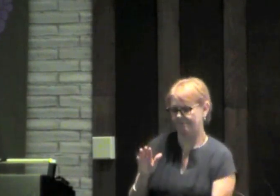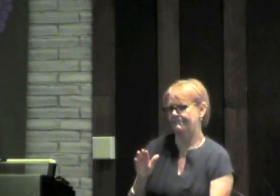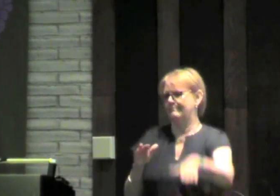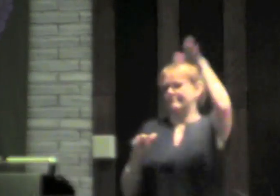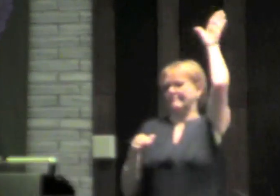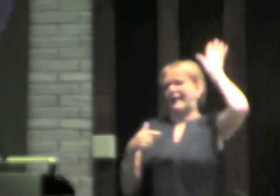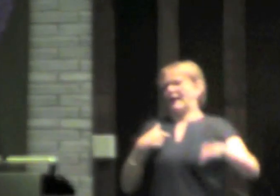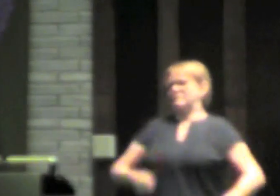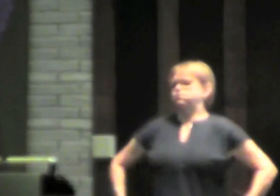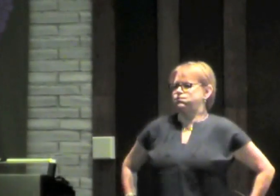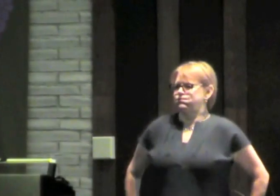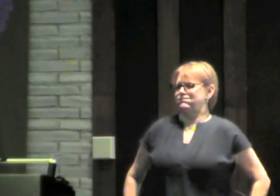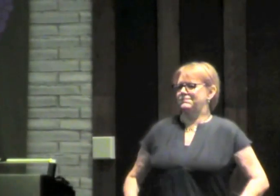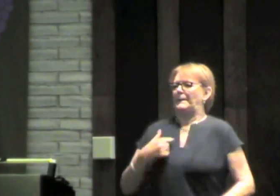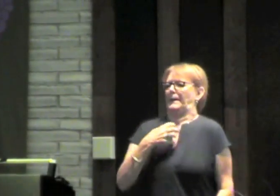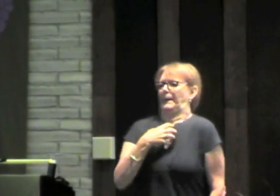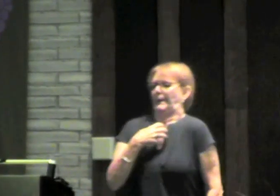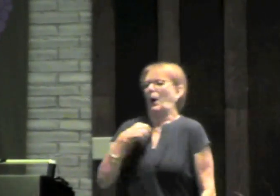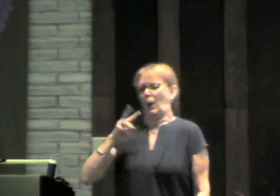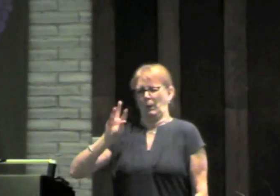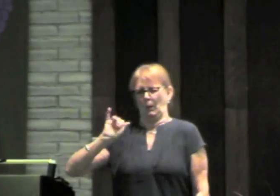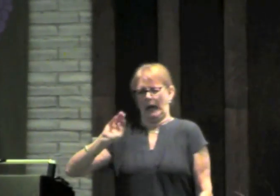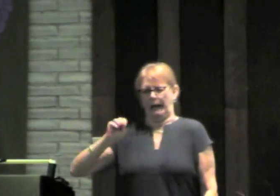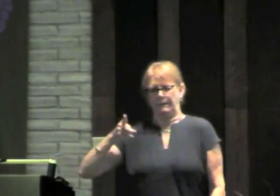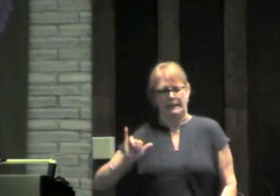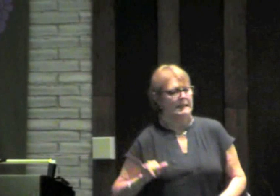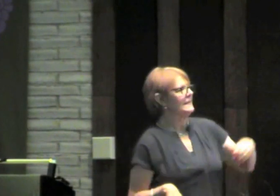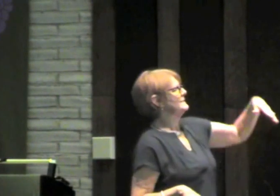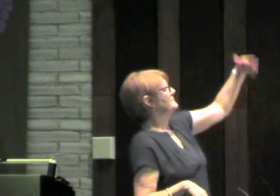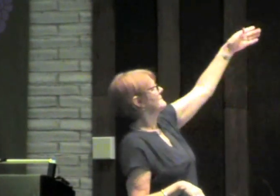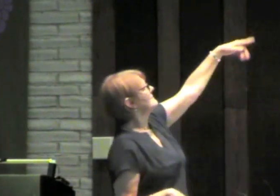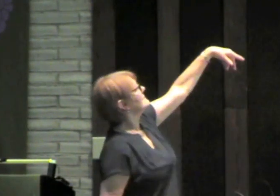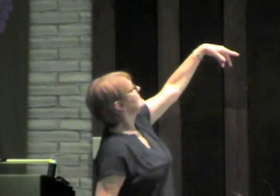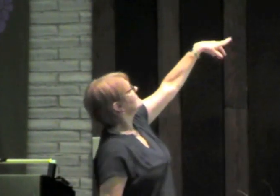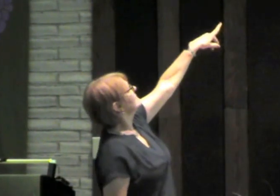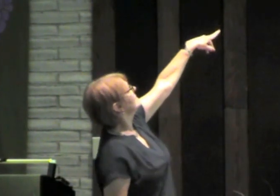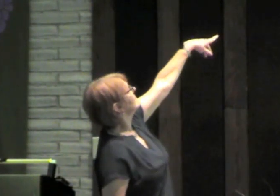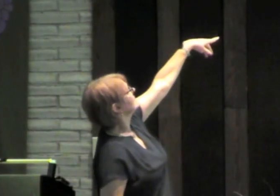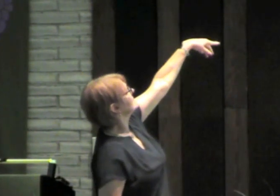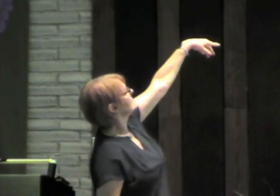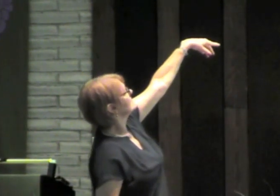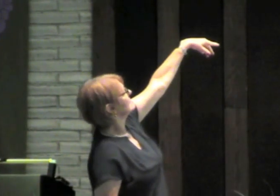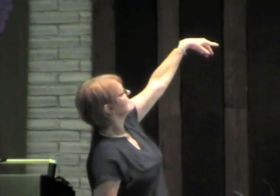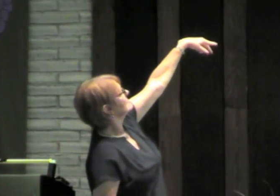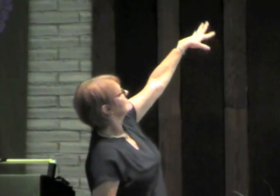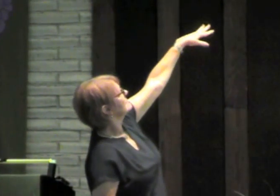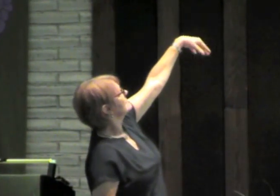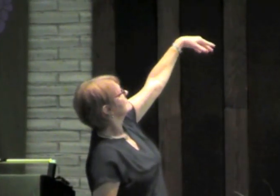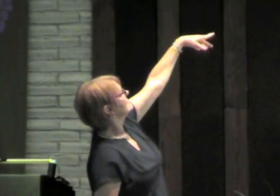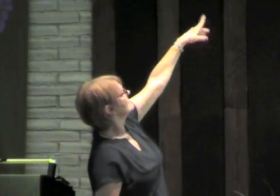Orthodox, and they are not complaining at all. You know, I guess I'm just wimpy. I hadn't grown up in this kind of a culture,